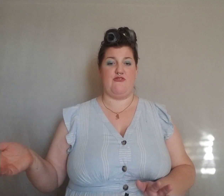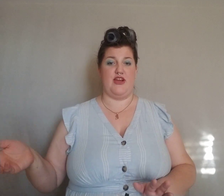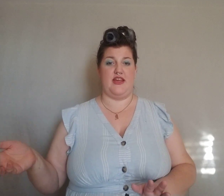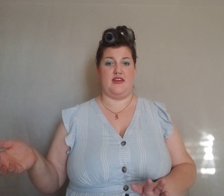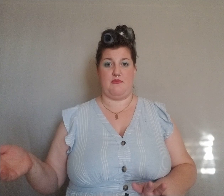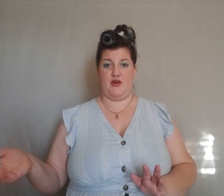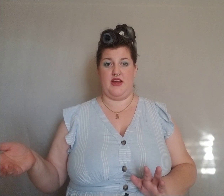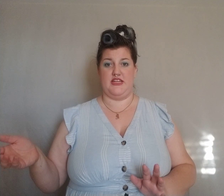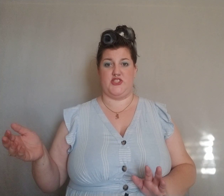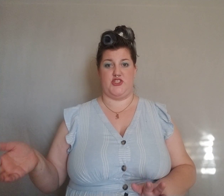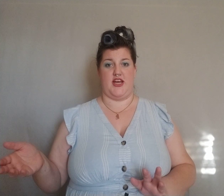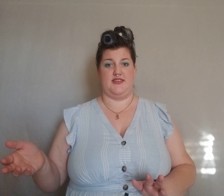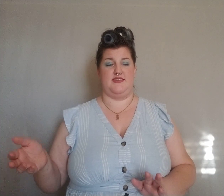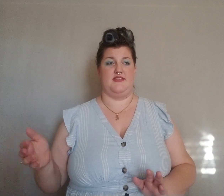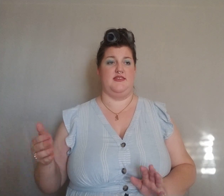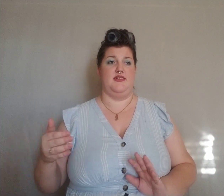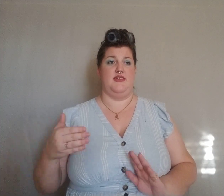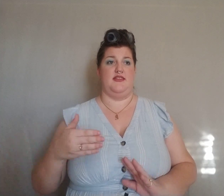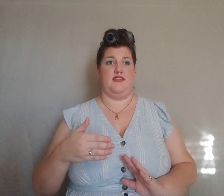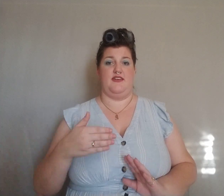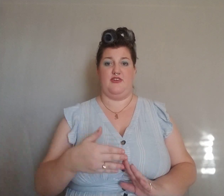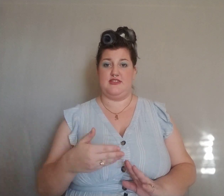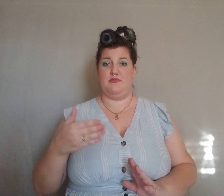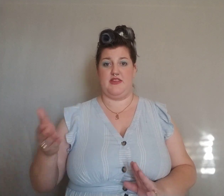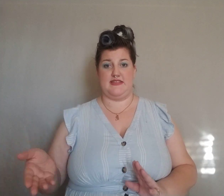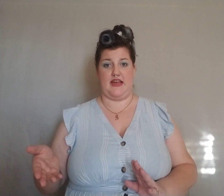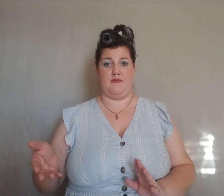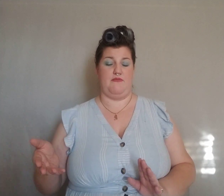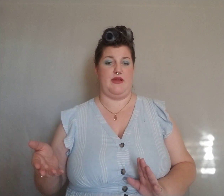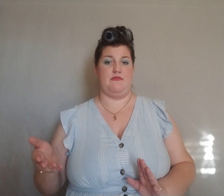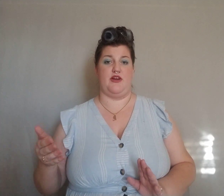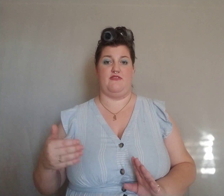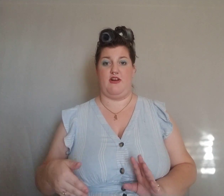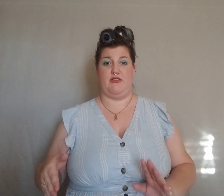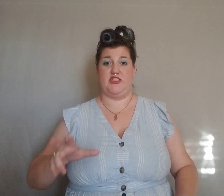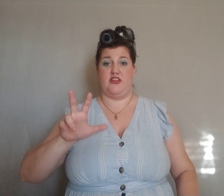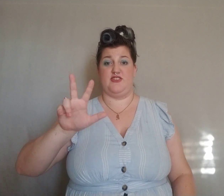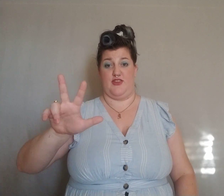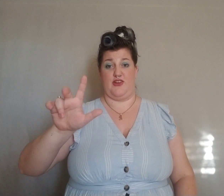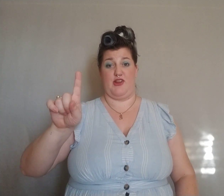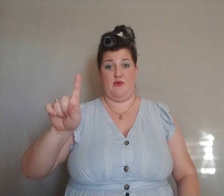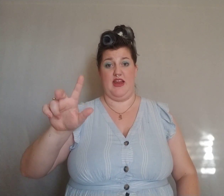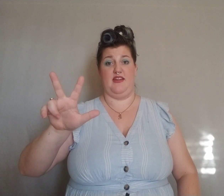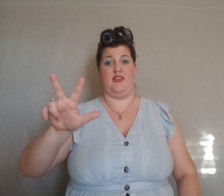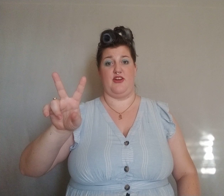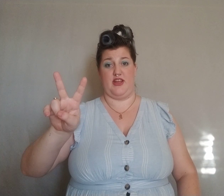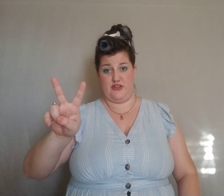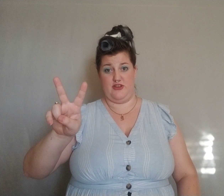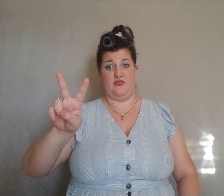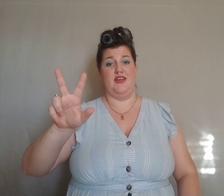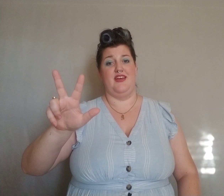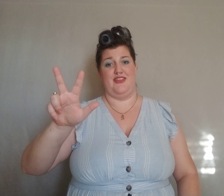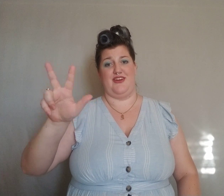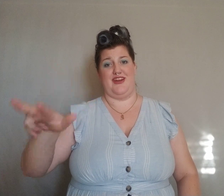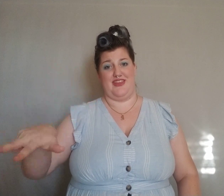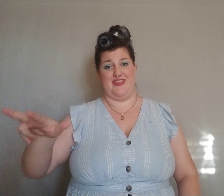every number is just the first number and the second number following each other. So 31, 32,